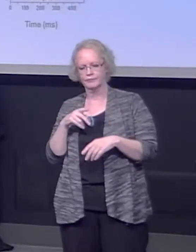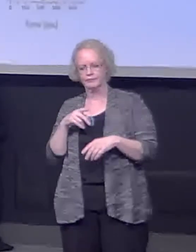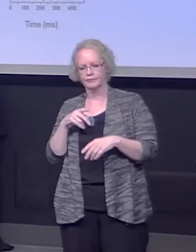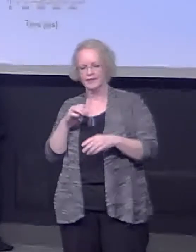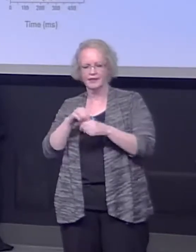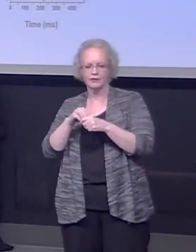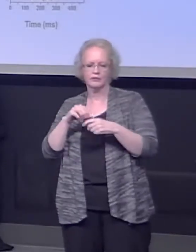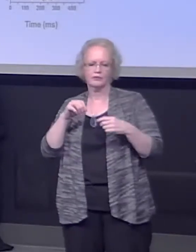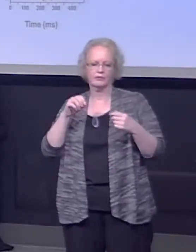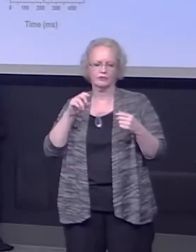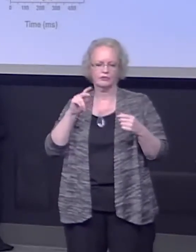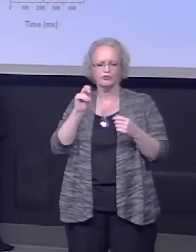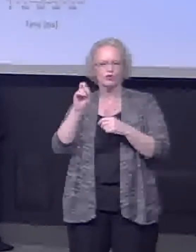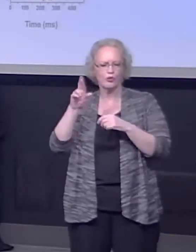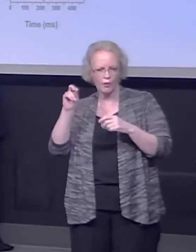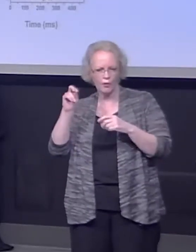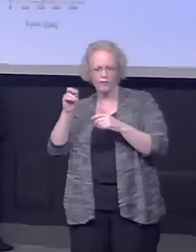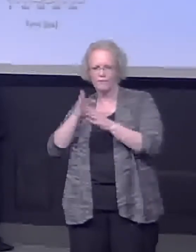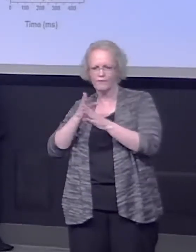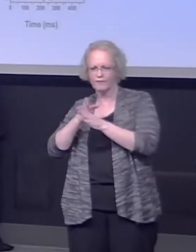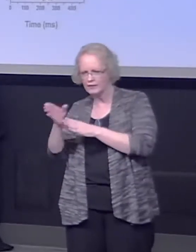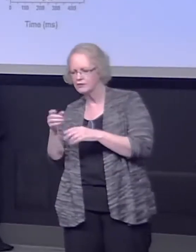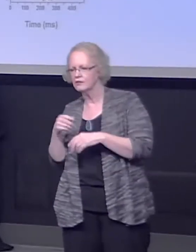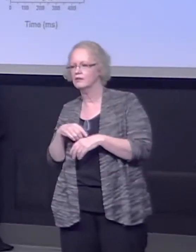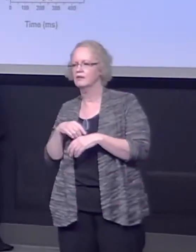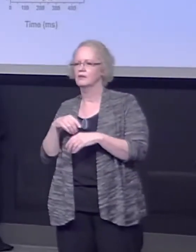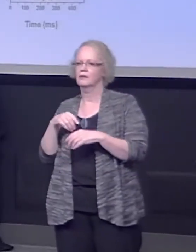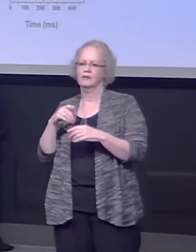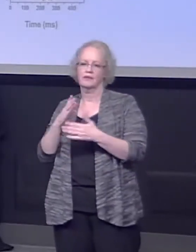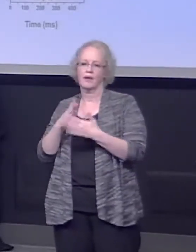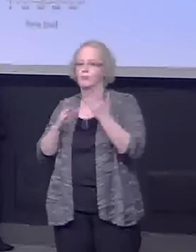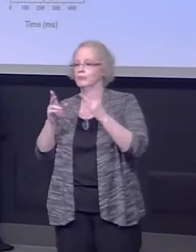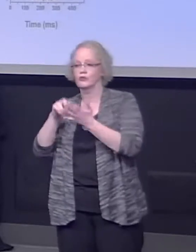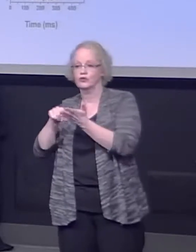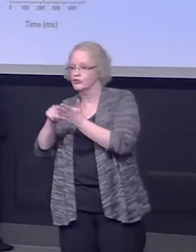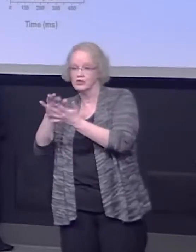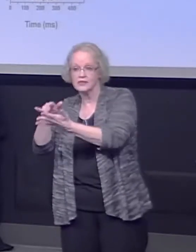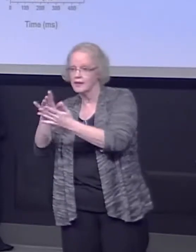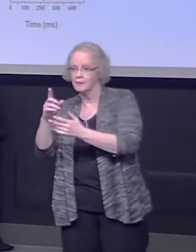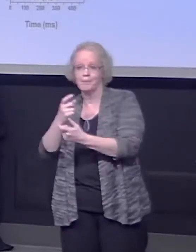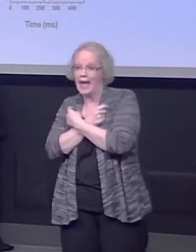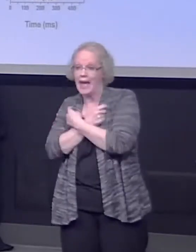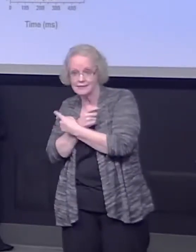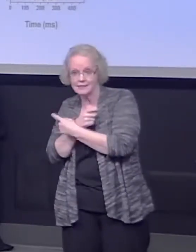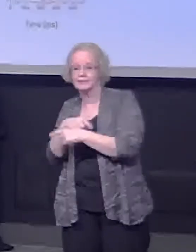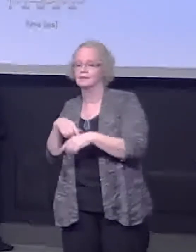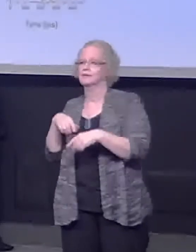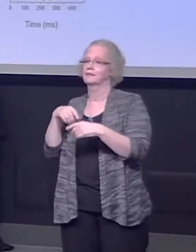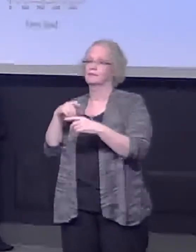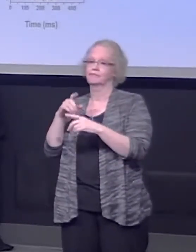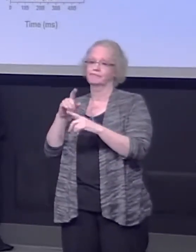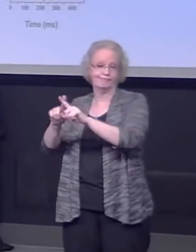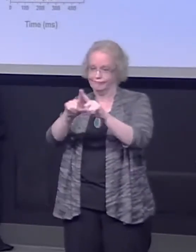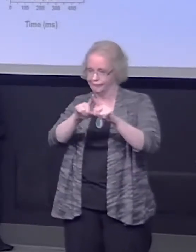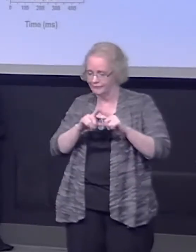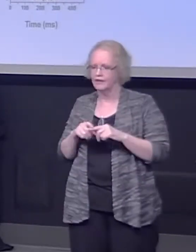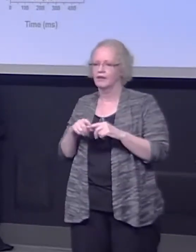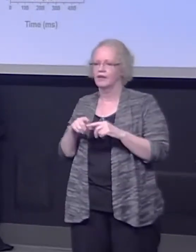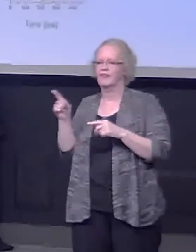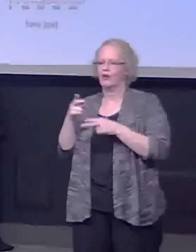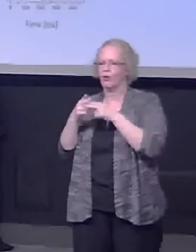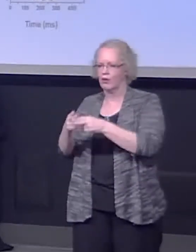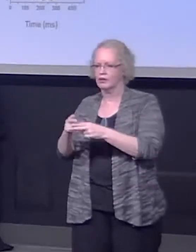like Guasuga, who studied echolocating bats for many years, termed this combination sensitivity. So you